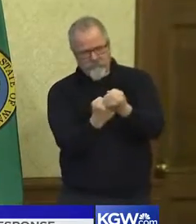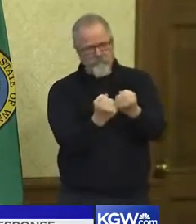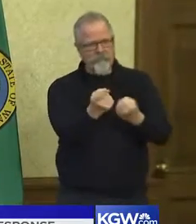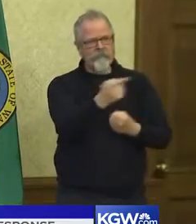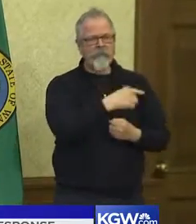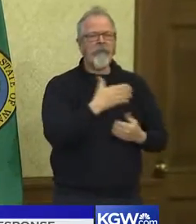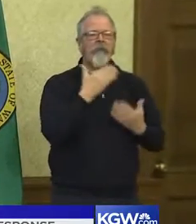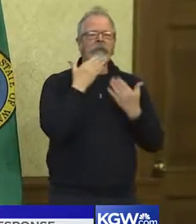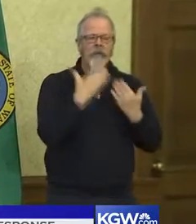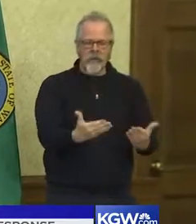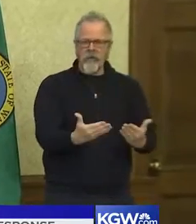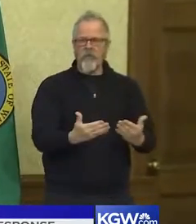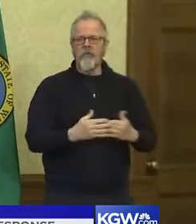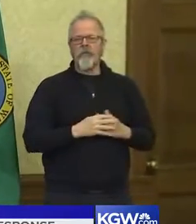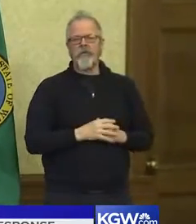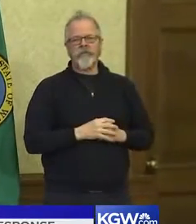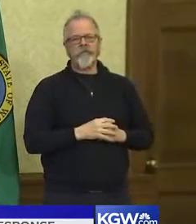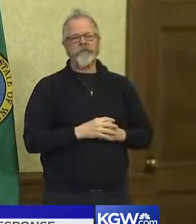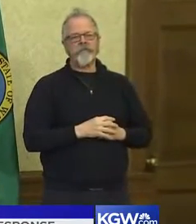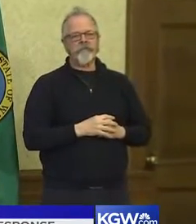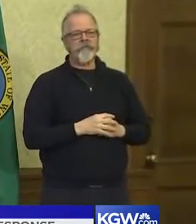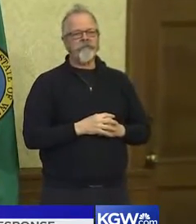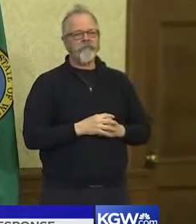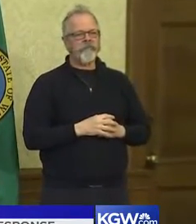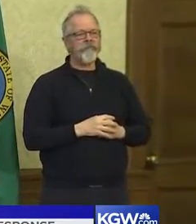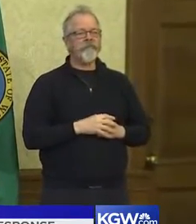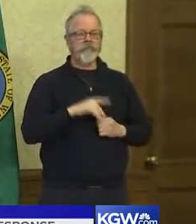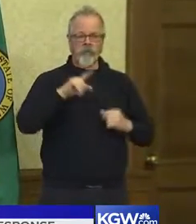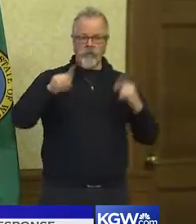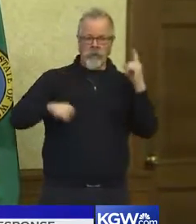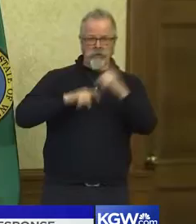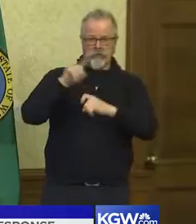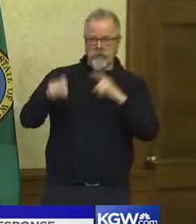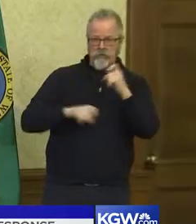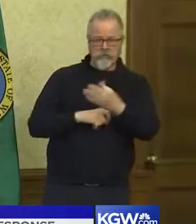Questions? Okay, first question, we go to Rachel with AP.